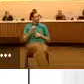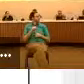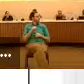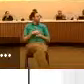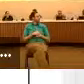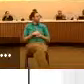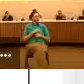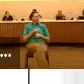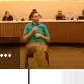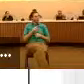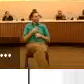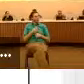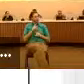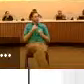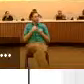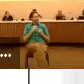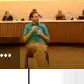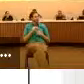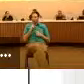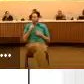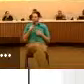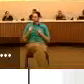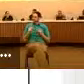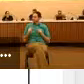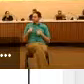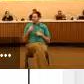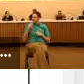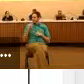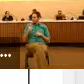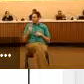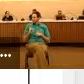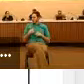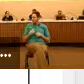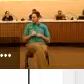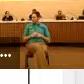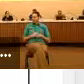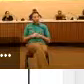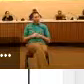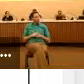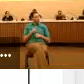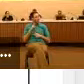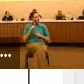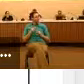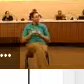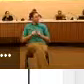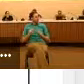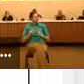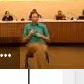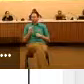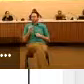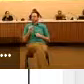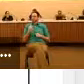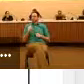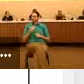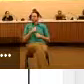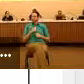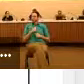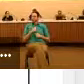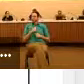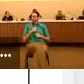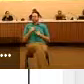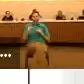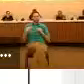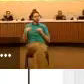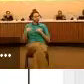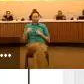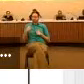it says PH dash all. Yeah, that's Yeah. what I'm looking at, but it's It's a not- little different. Yeah, we've got I don't know if